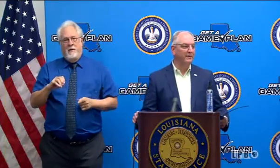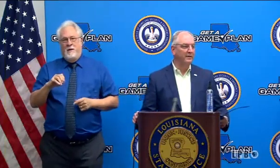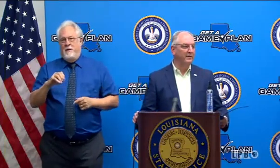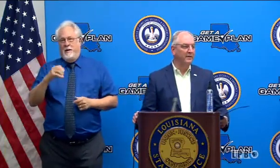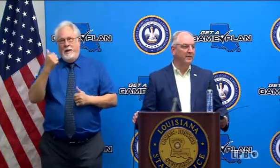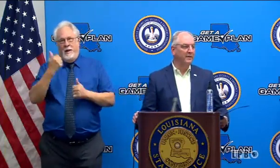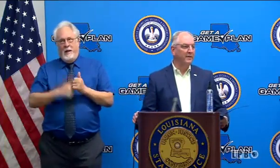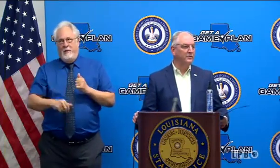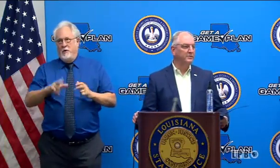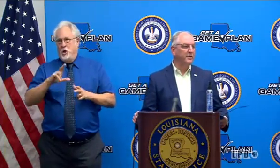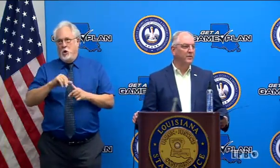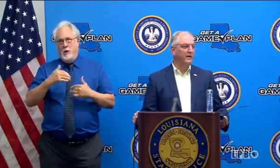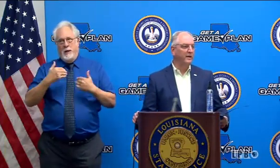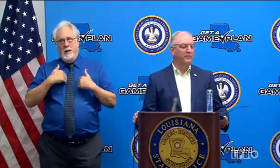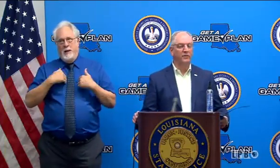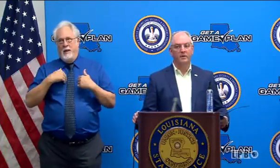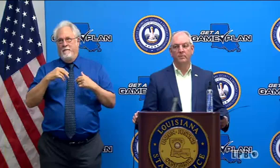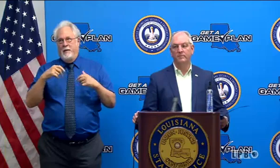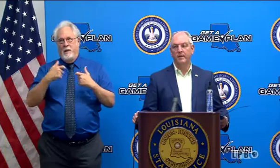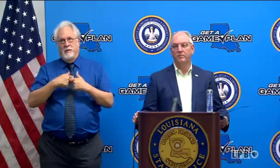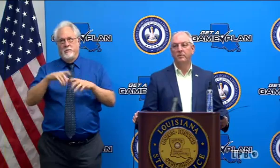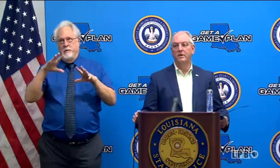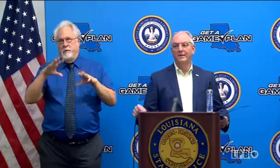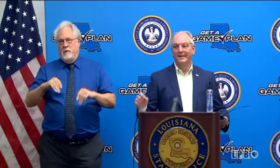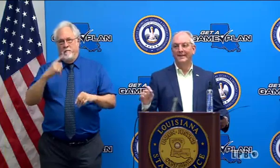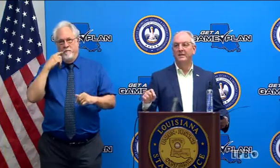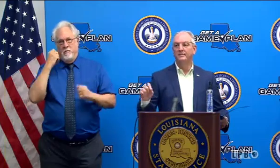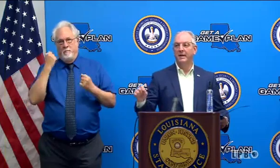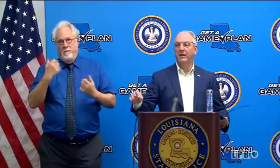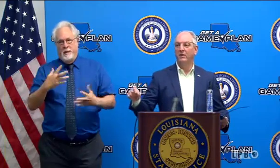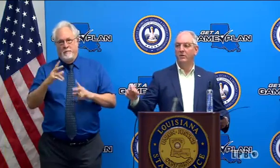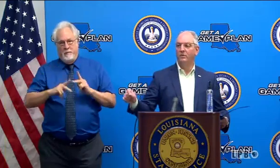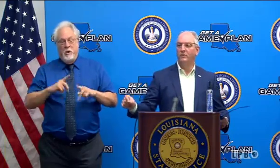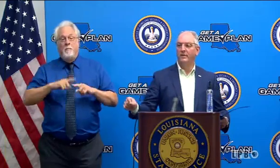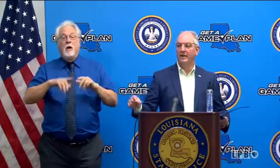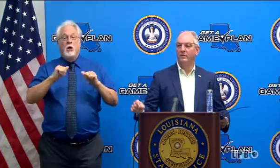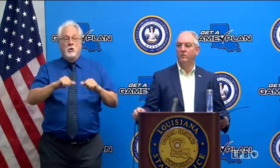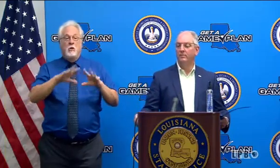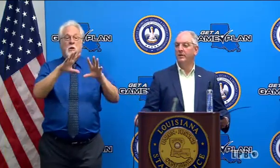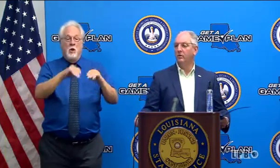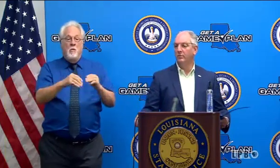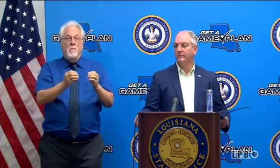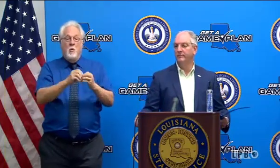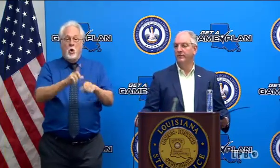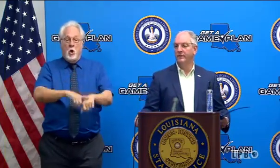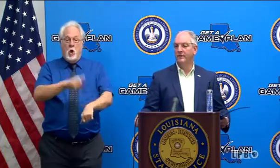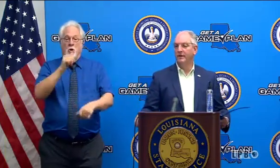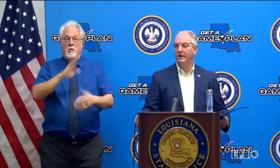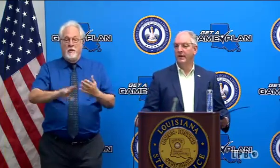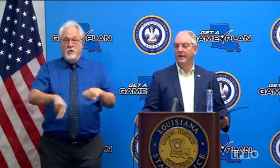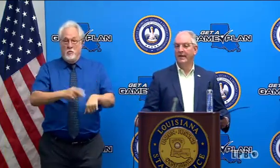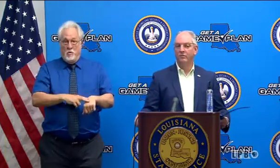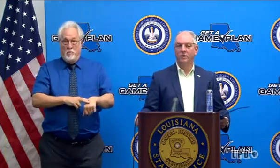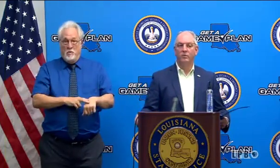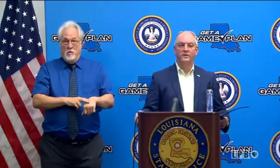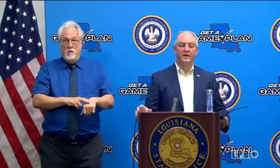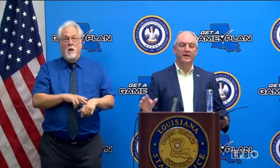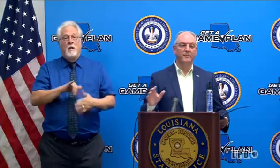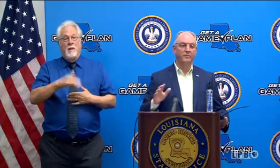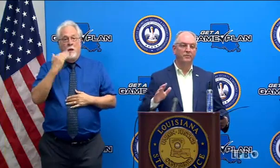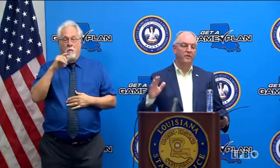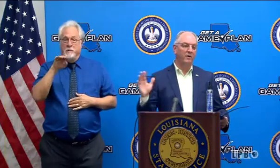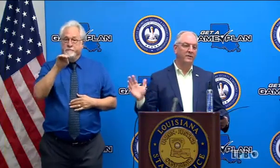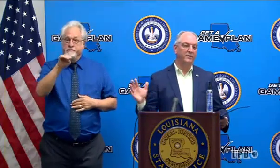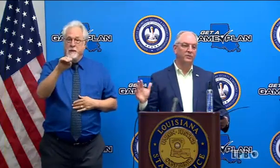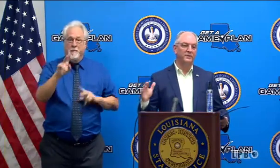without electricity going out for a number of people, that it could be out longer than would be normal. And that's why we're